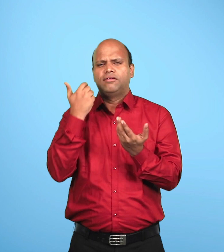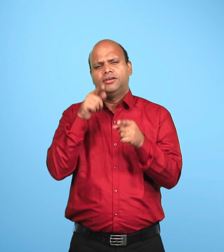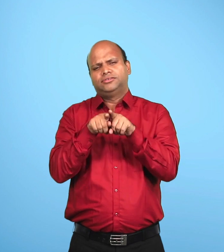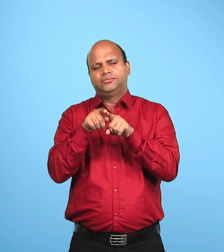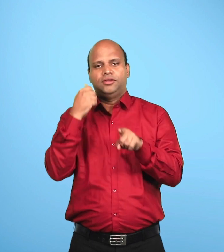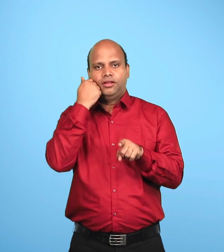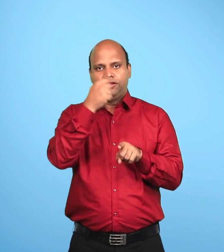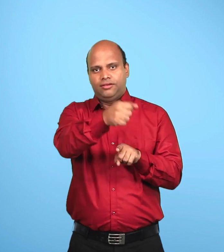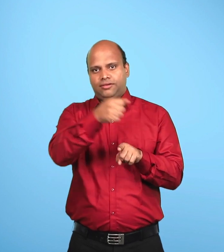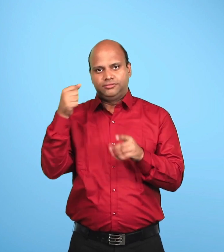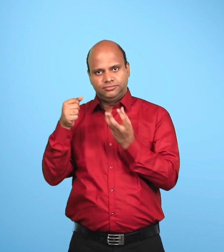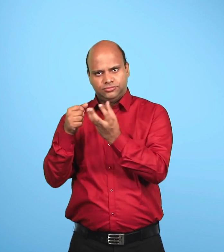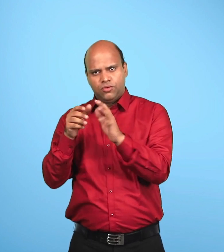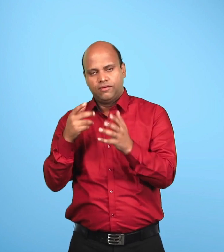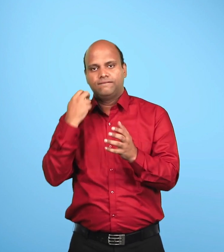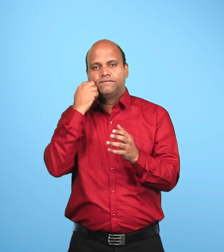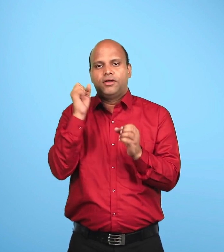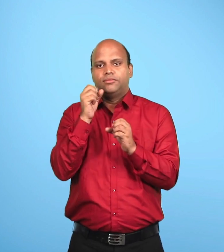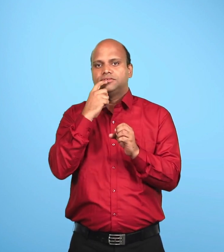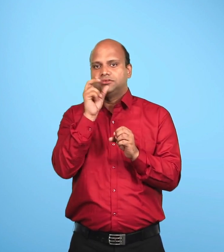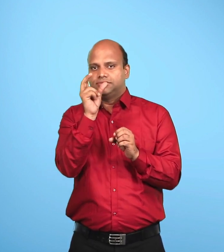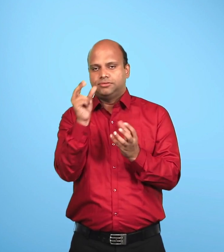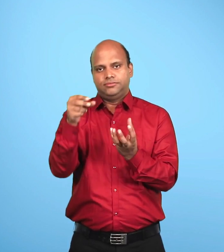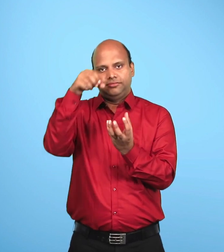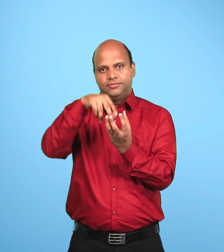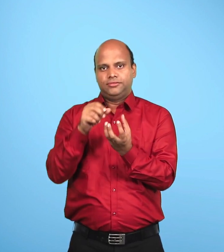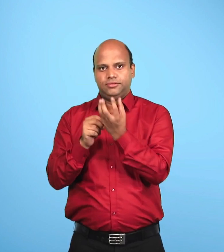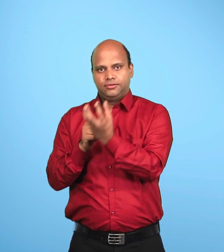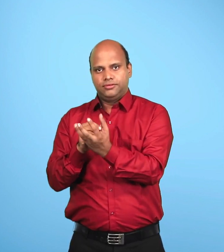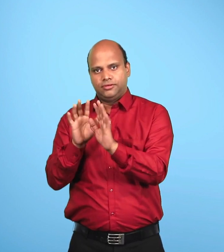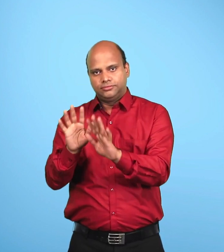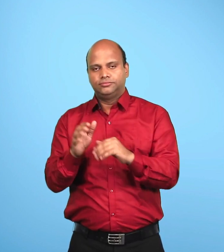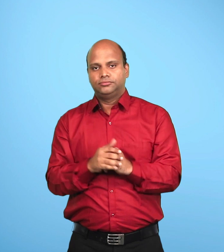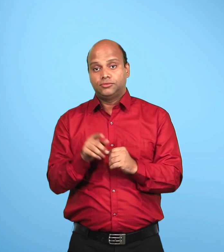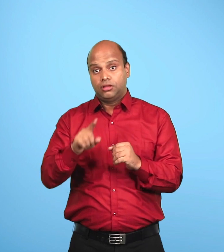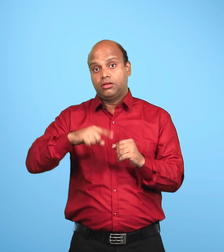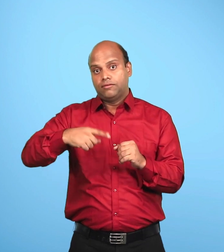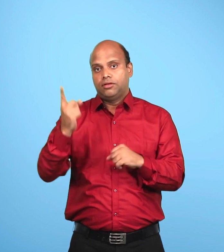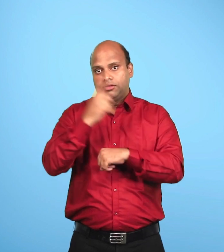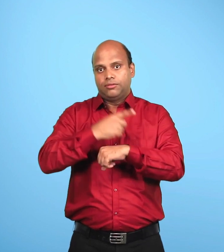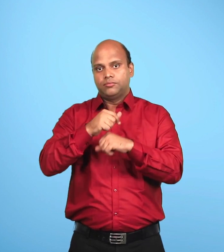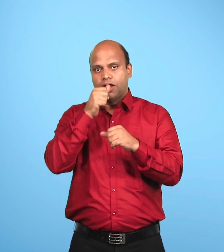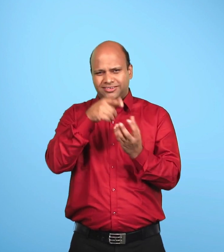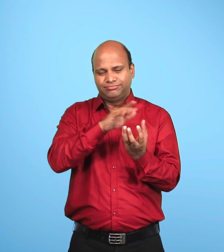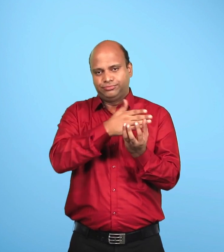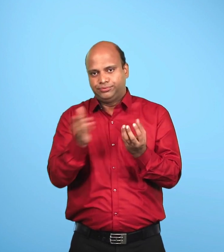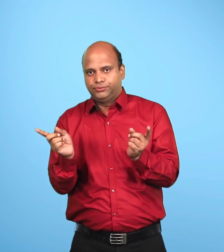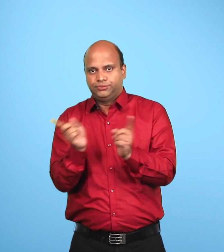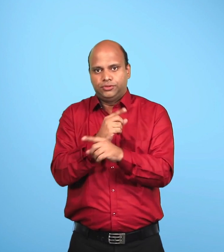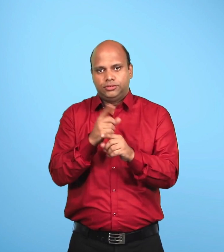cold surroundings, say in a refrigerator or with ice around them. Rinse them and replace the water